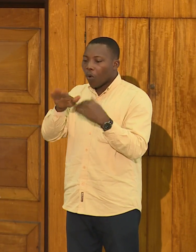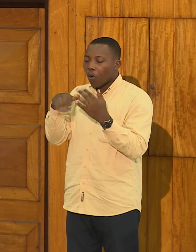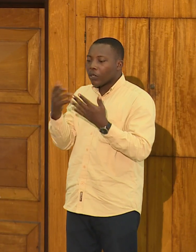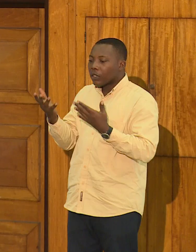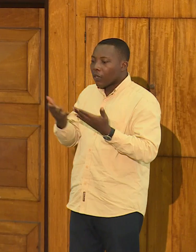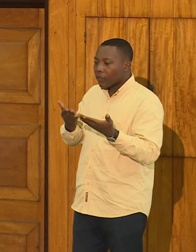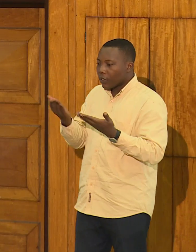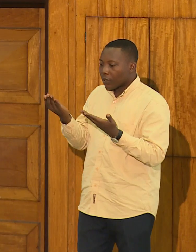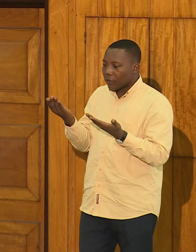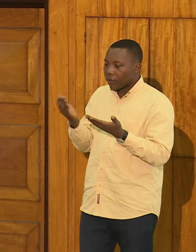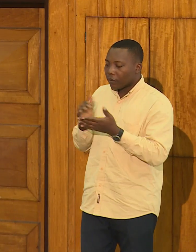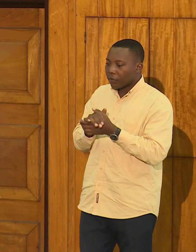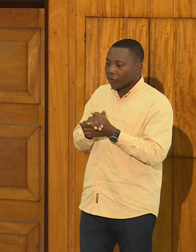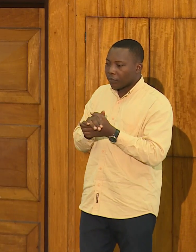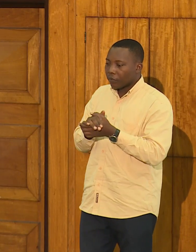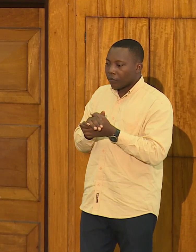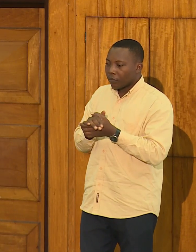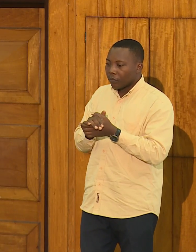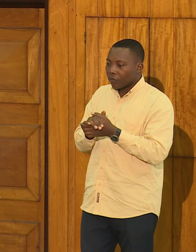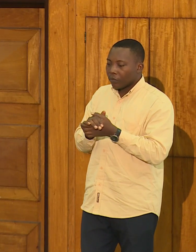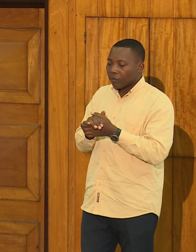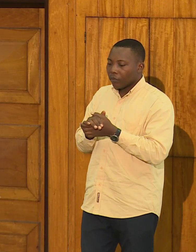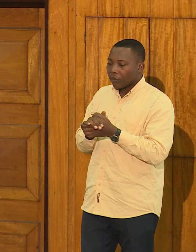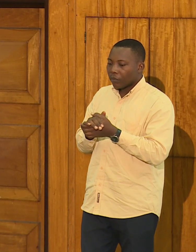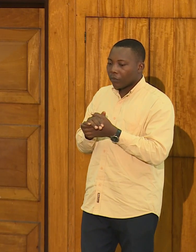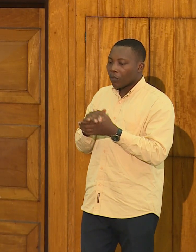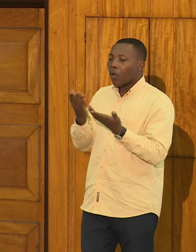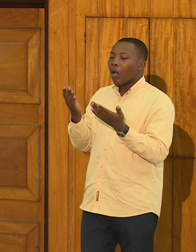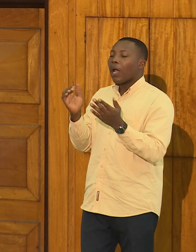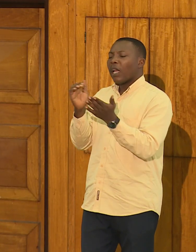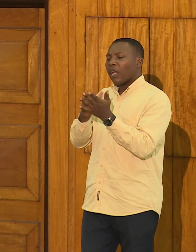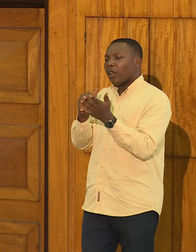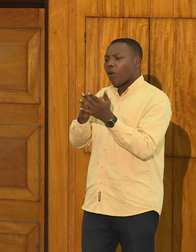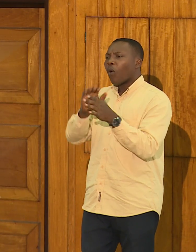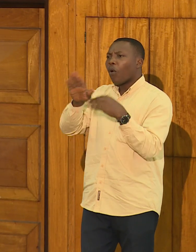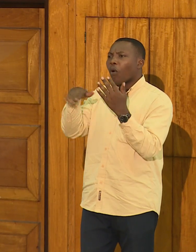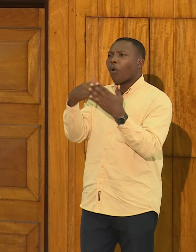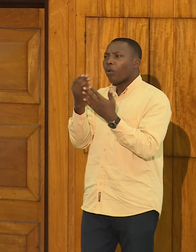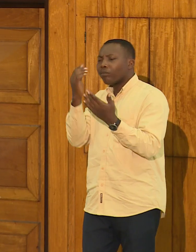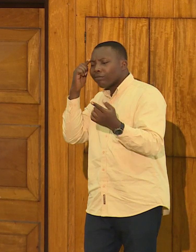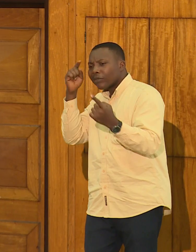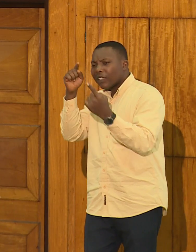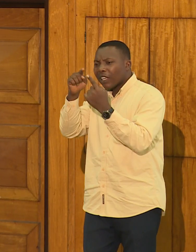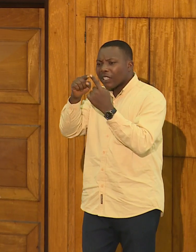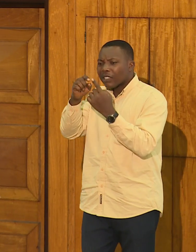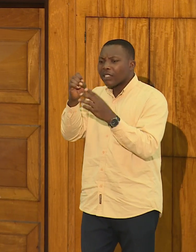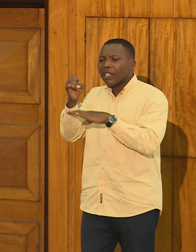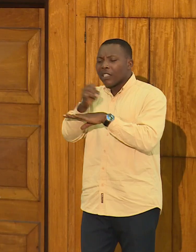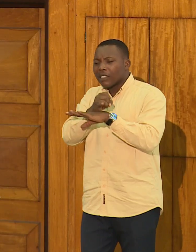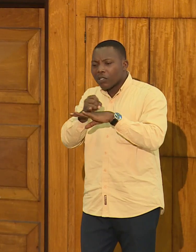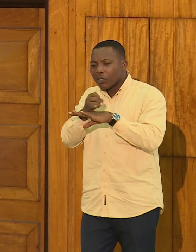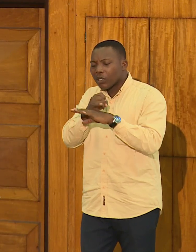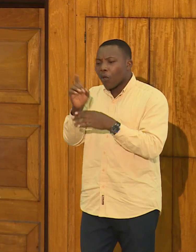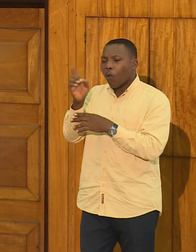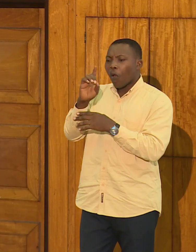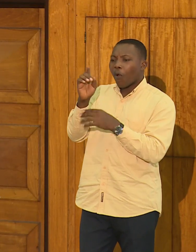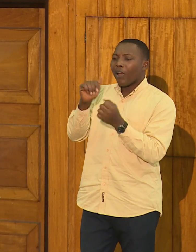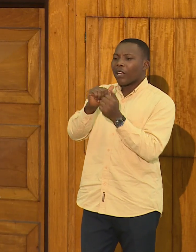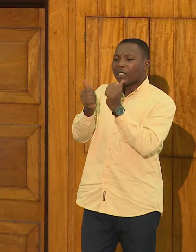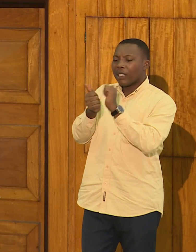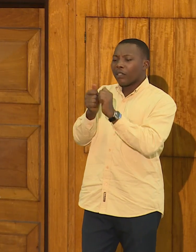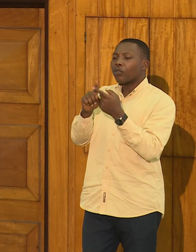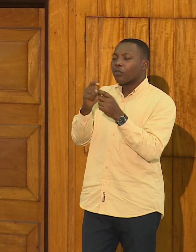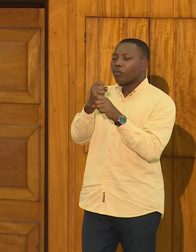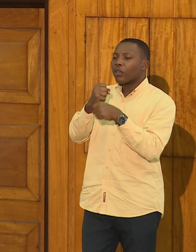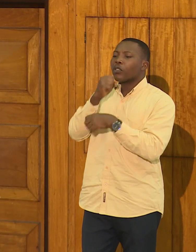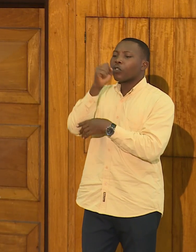at institutional level, we were targeting heads of institutions, where they were also trained on ensuring that